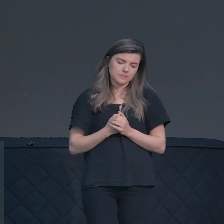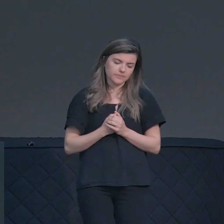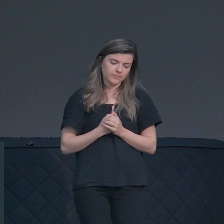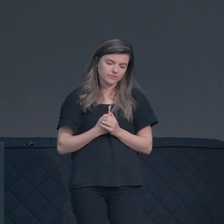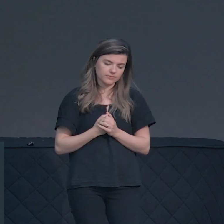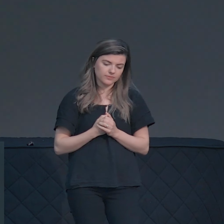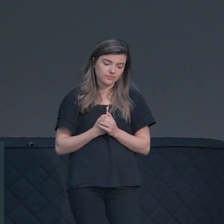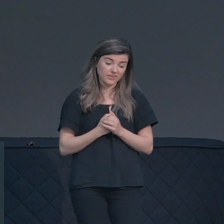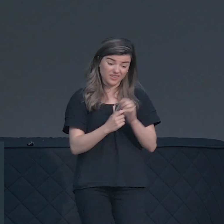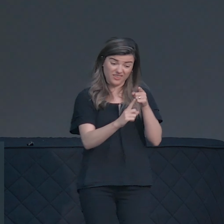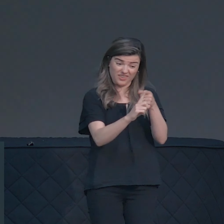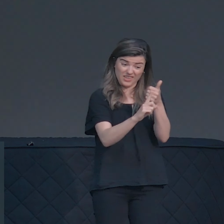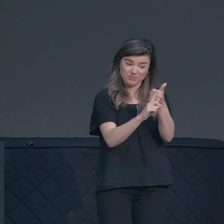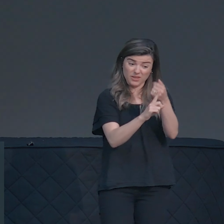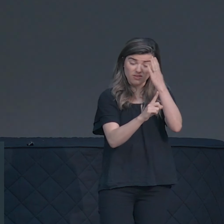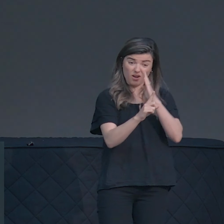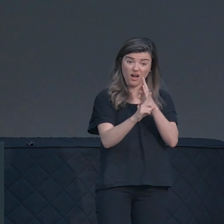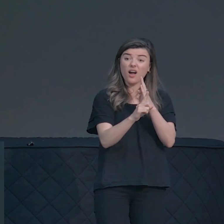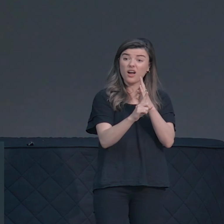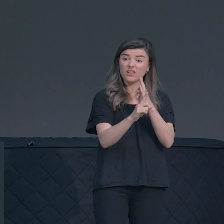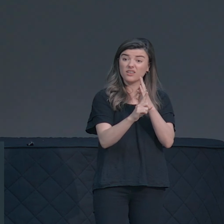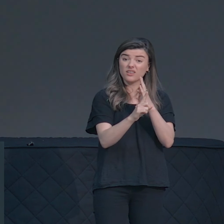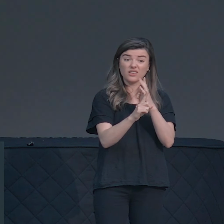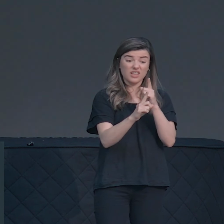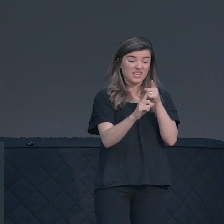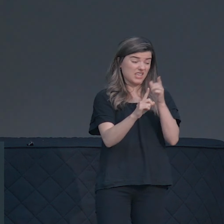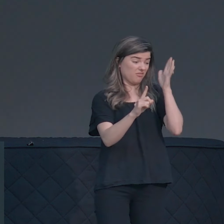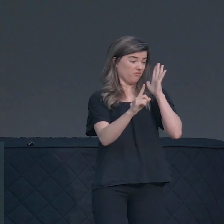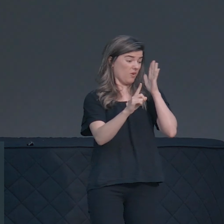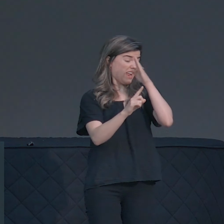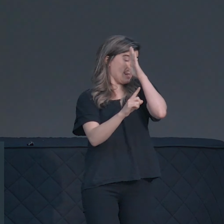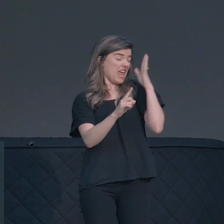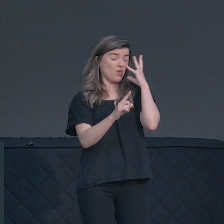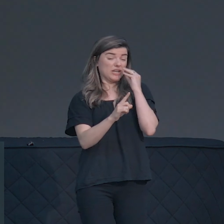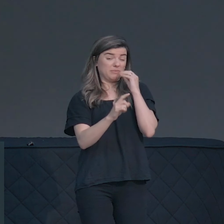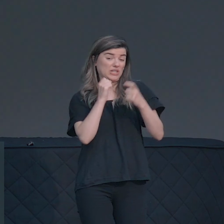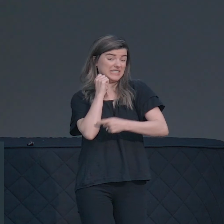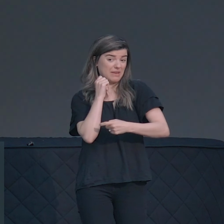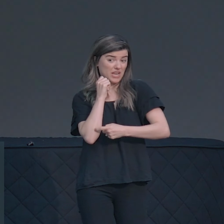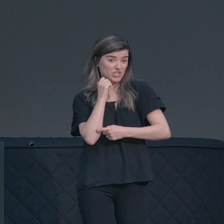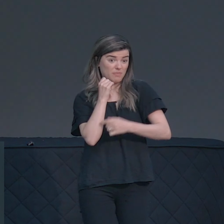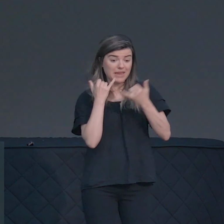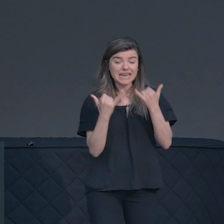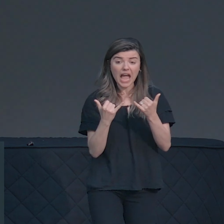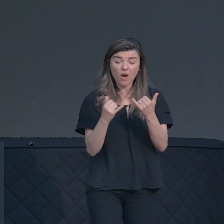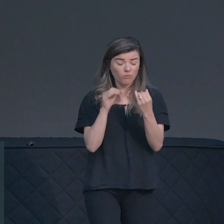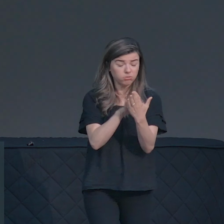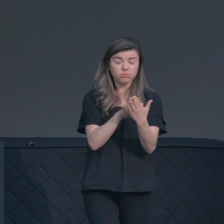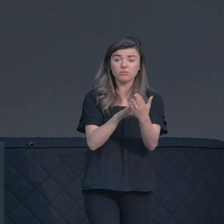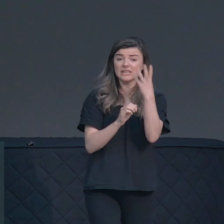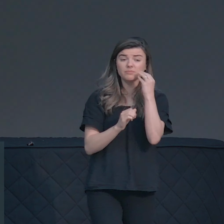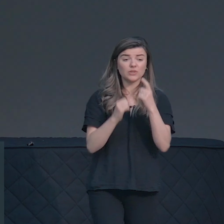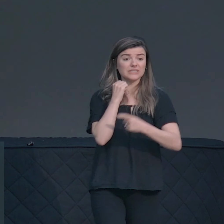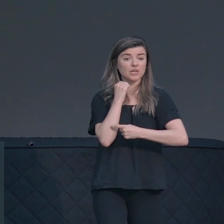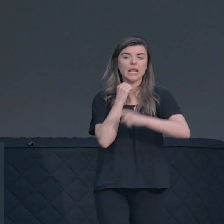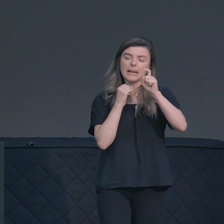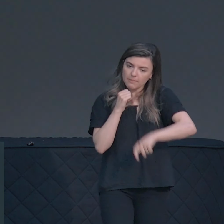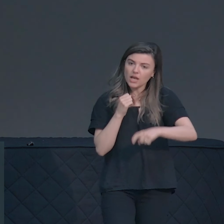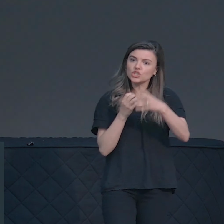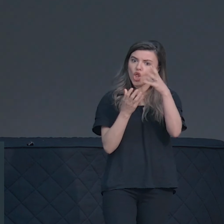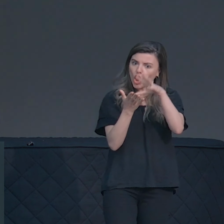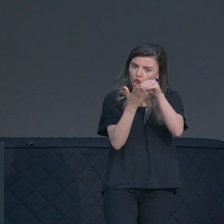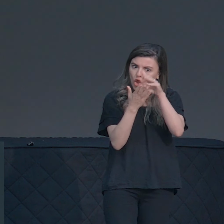And as God, he's never been tempted. He's never been confronted with the ability to be tempted, but now he faces it, and he must learn